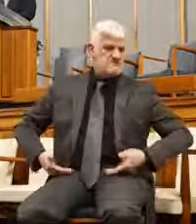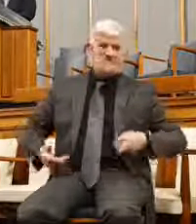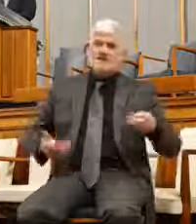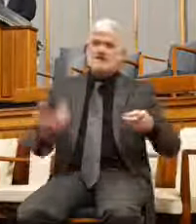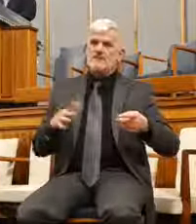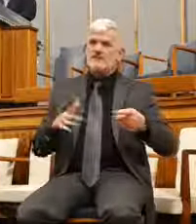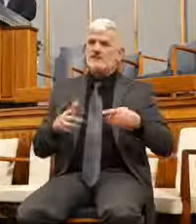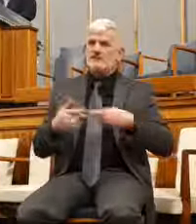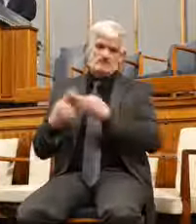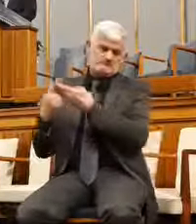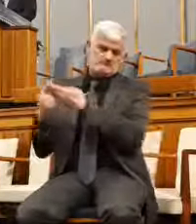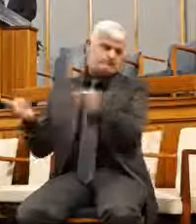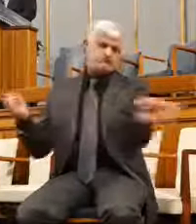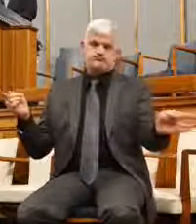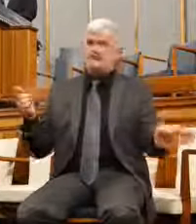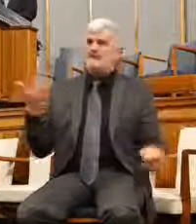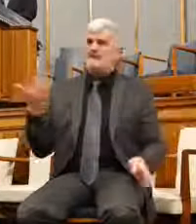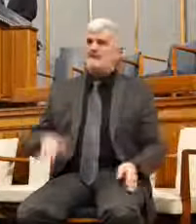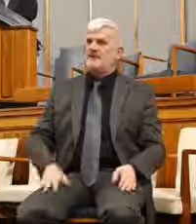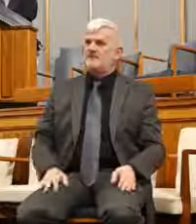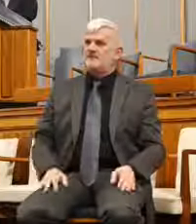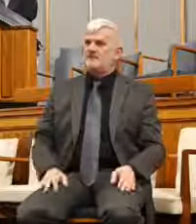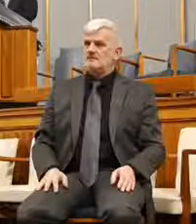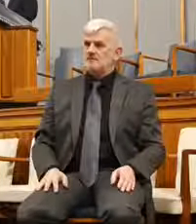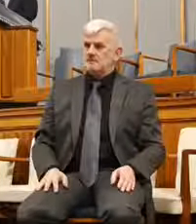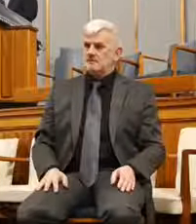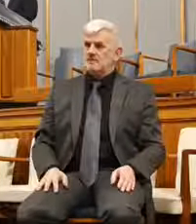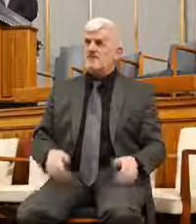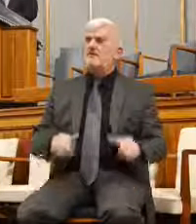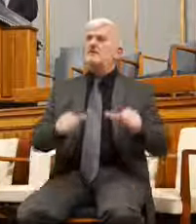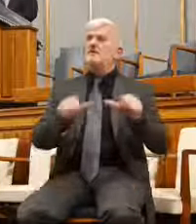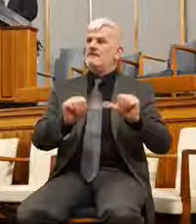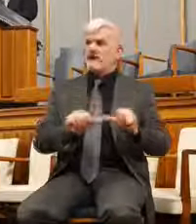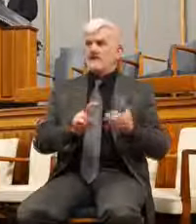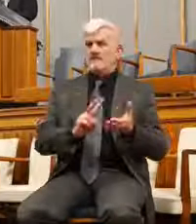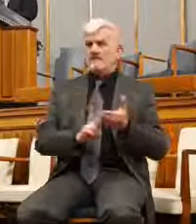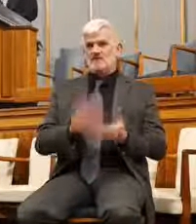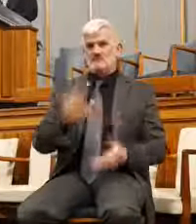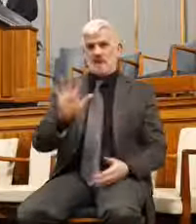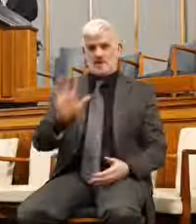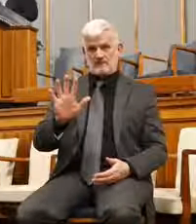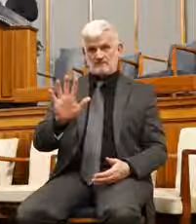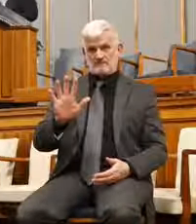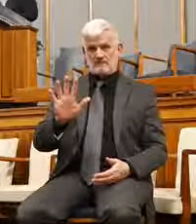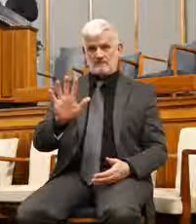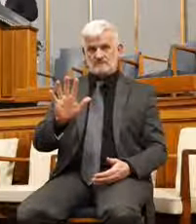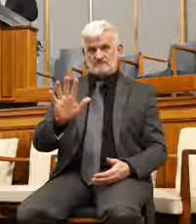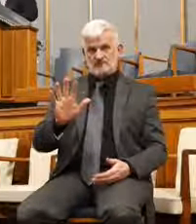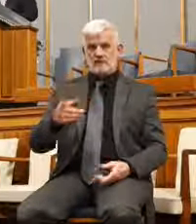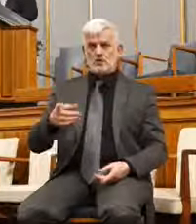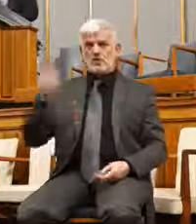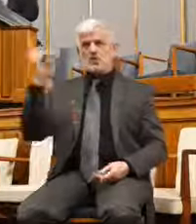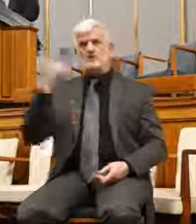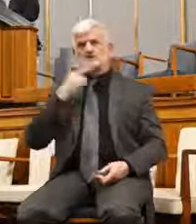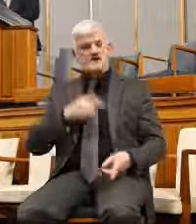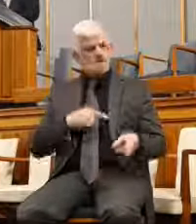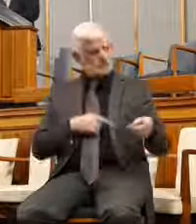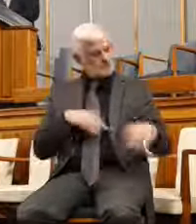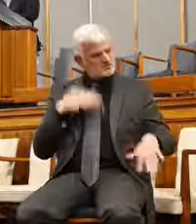backward. And then the prophet says, speaking from God, verse 5, why should you be stricken